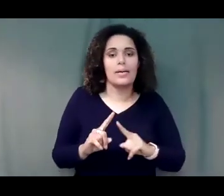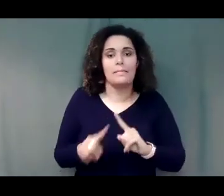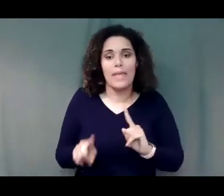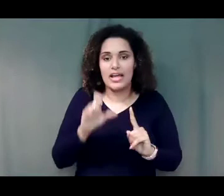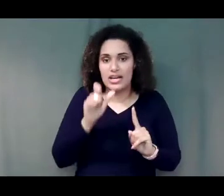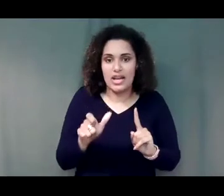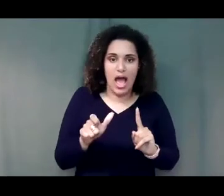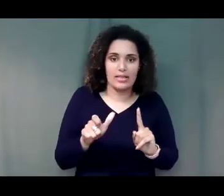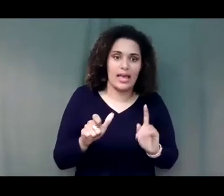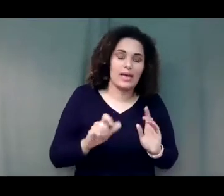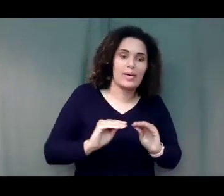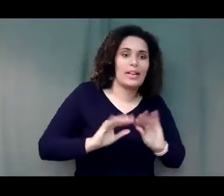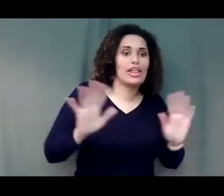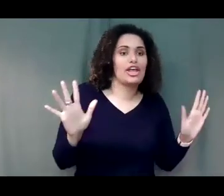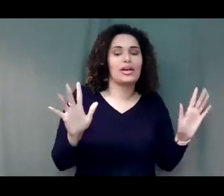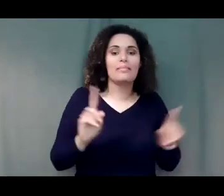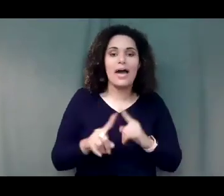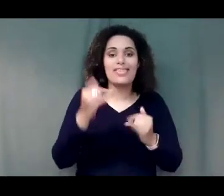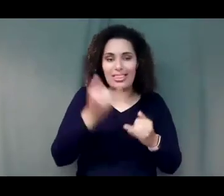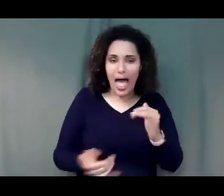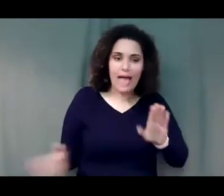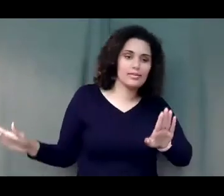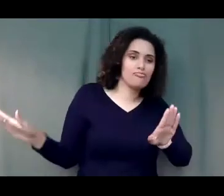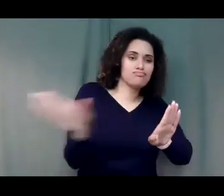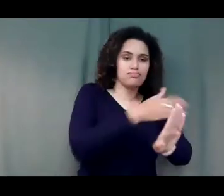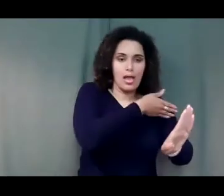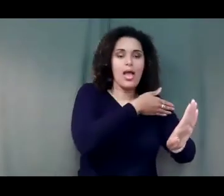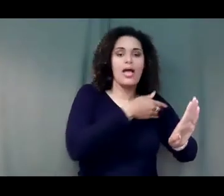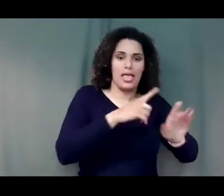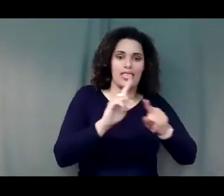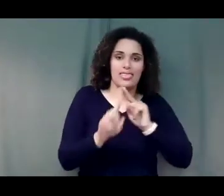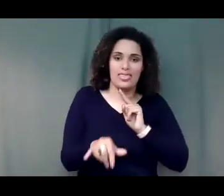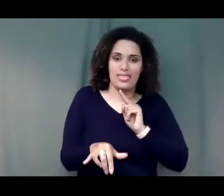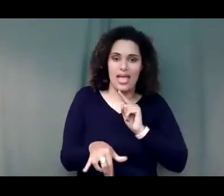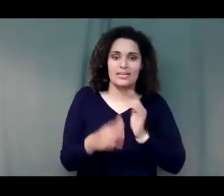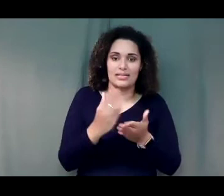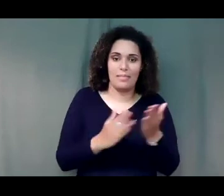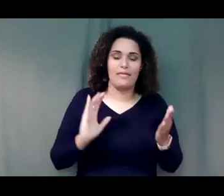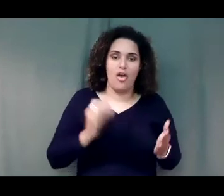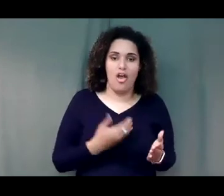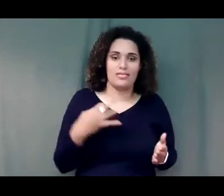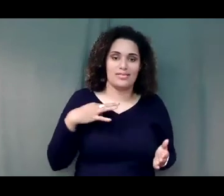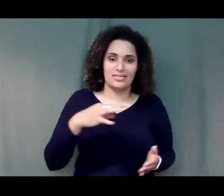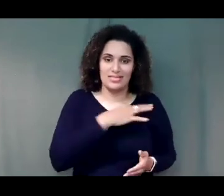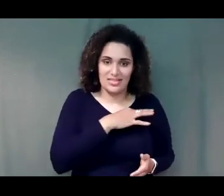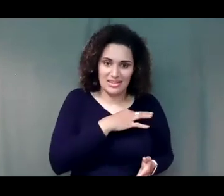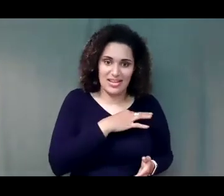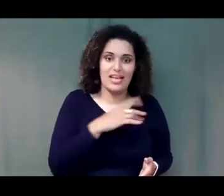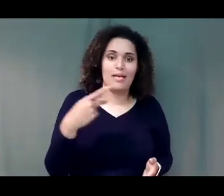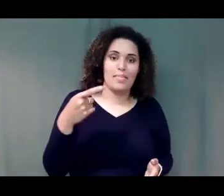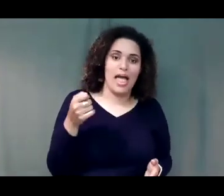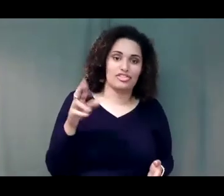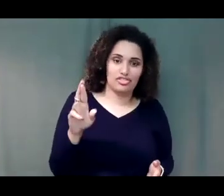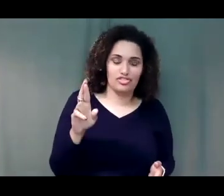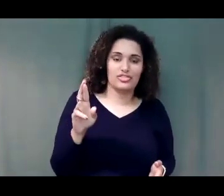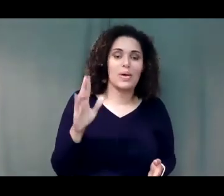very last layer, where you want the wall to look kind of smooth, that's where we got, some of our crew basically had been plasterers or knew